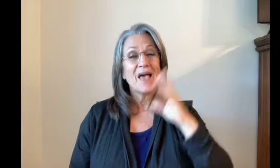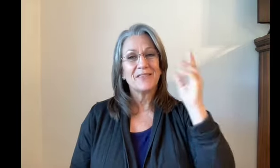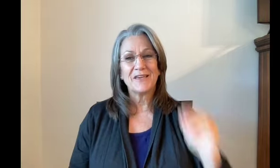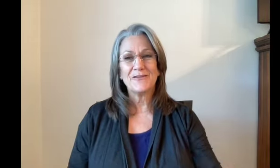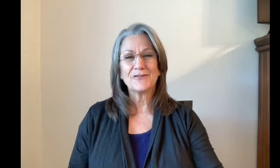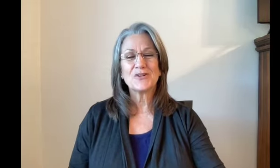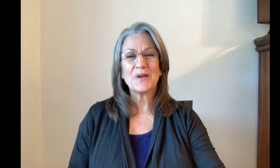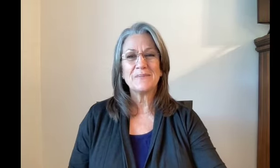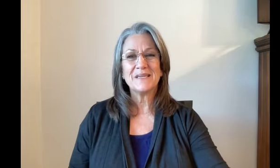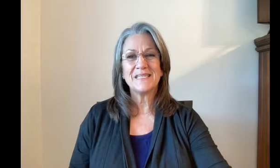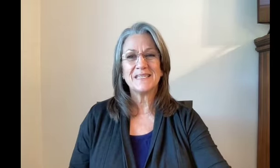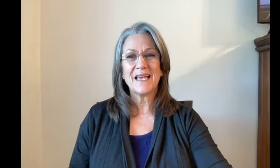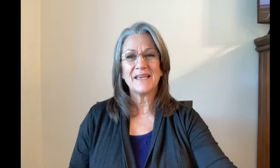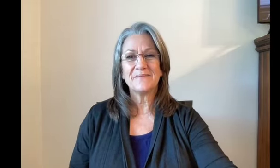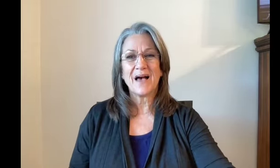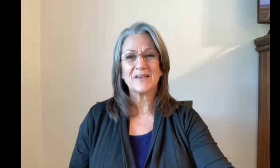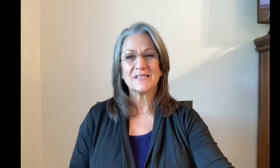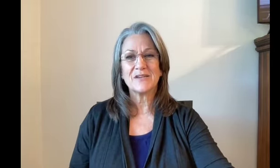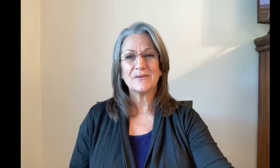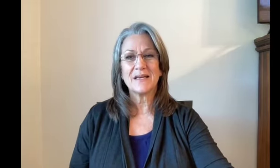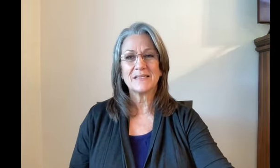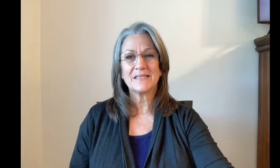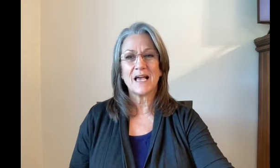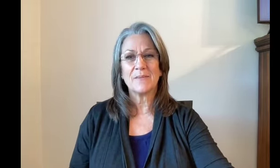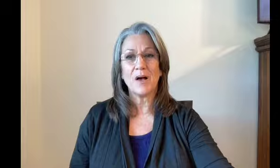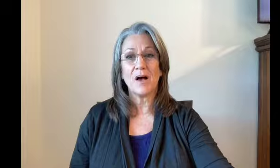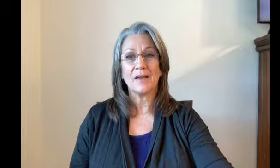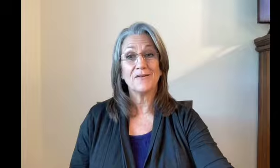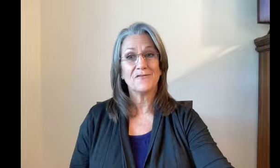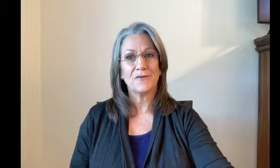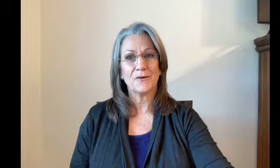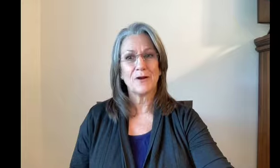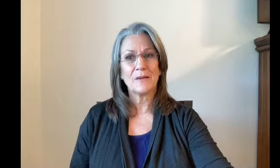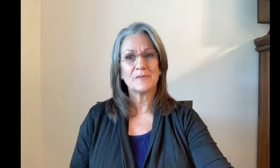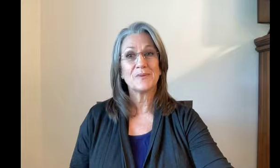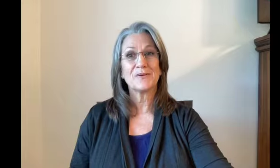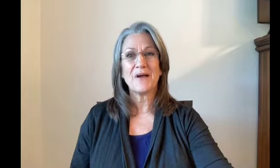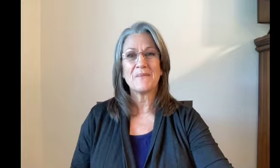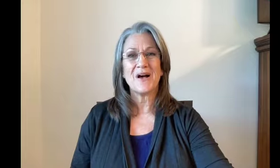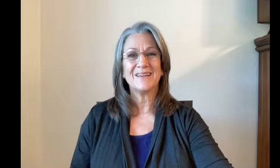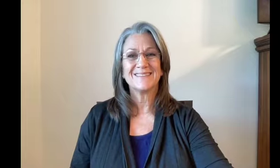Thank you for joining me today. I'll see you next time on Phonograms with Grandma.